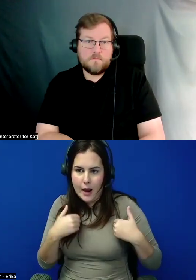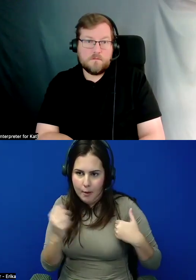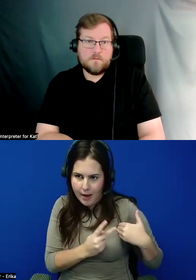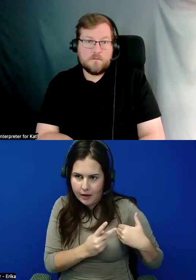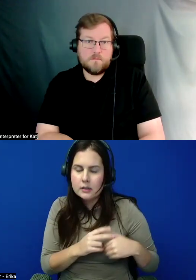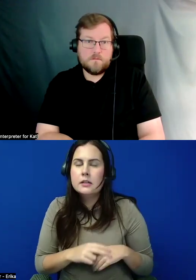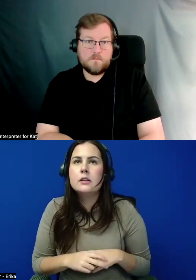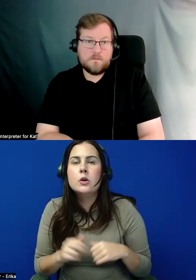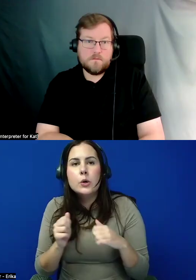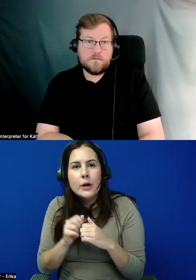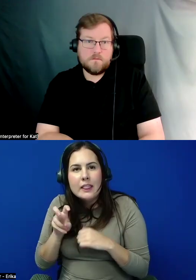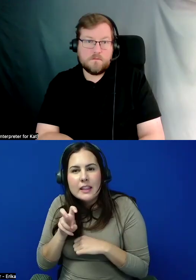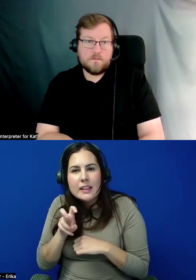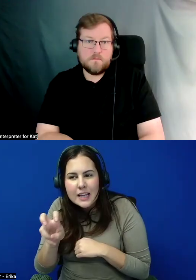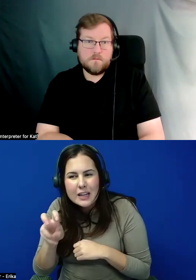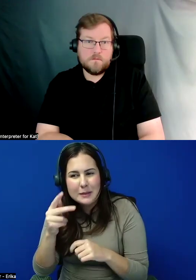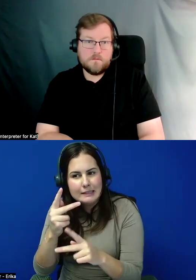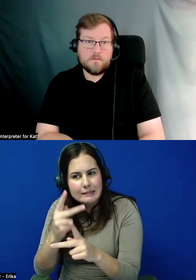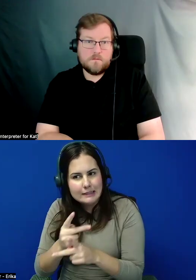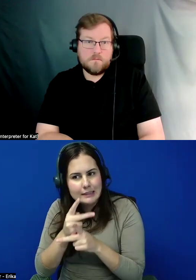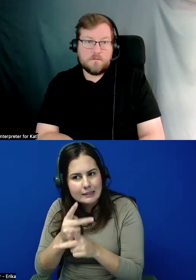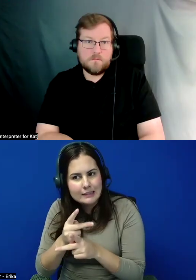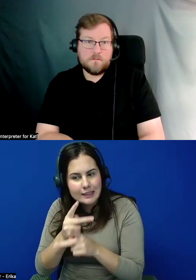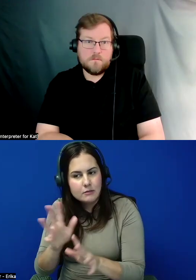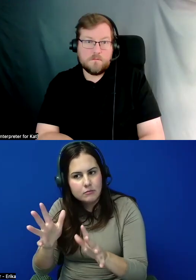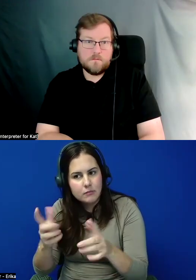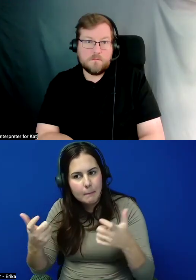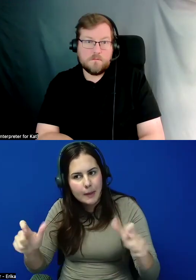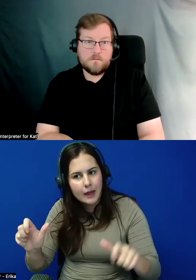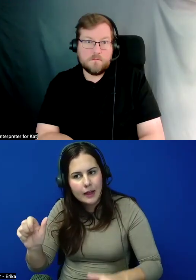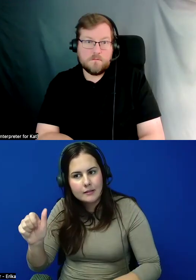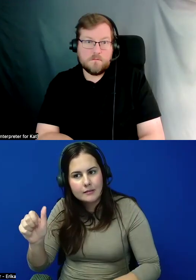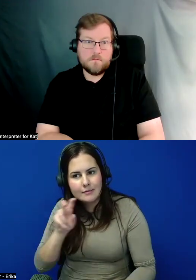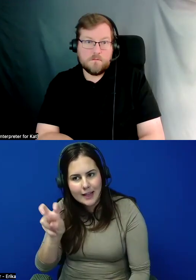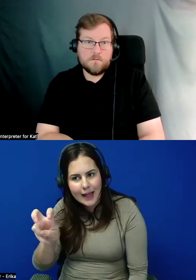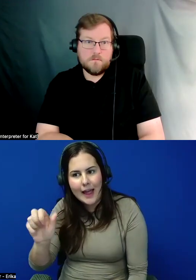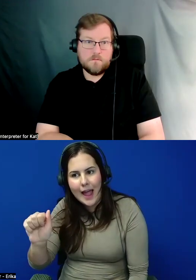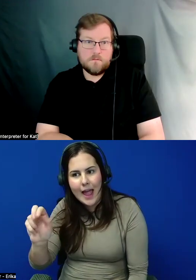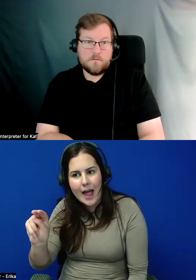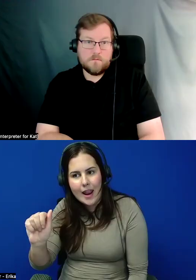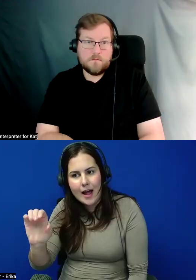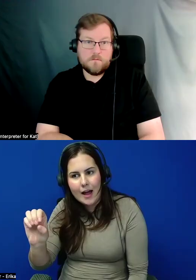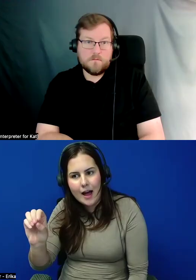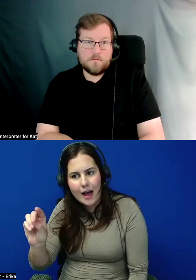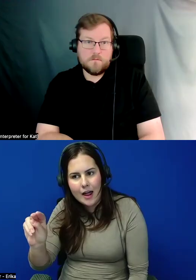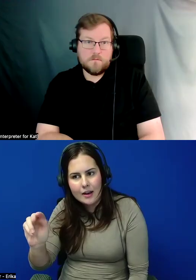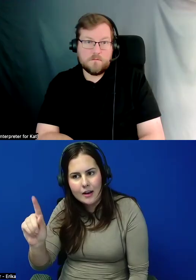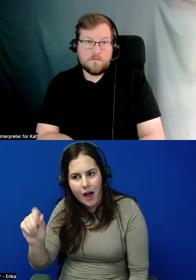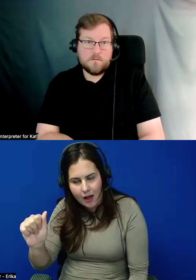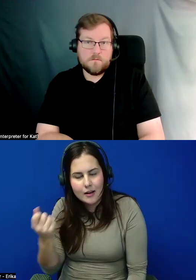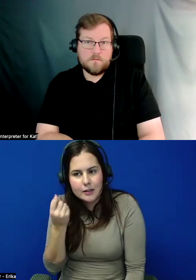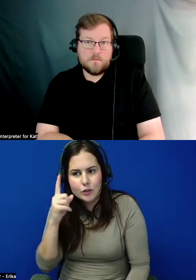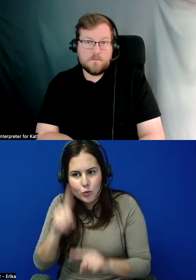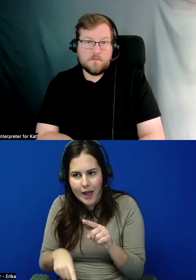snake, that we had to be a lot more careful because it was an anaconda, and you can't Yeah. train a snake. So I